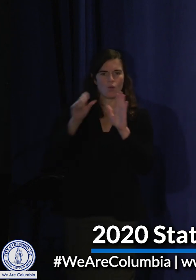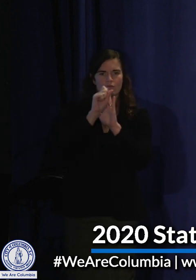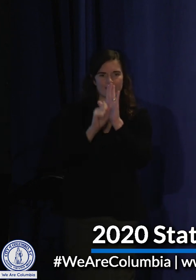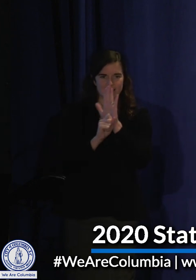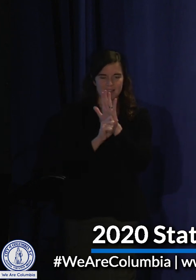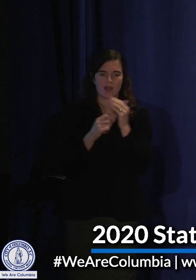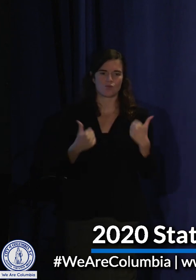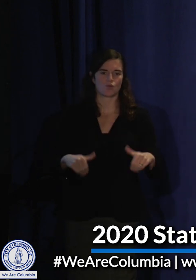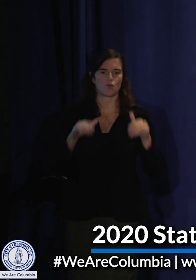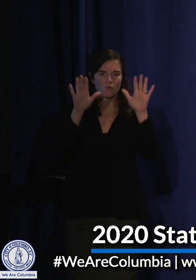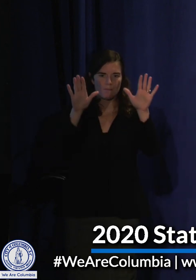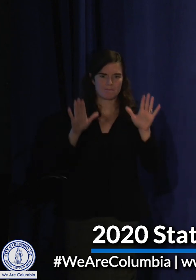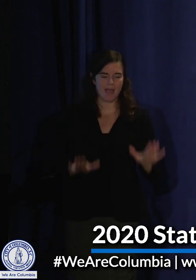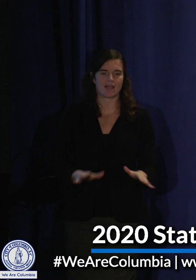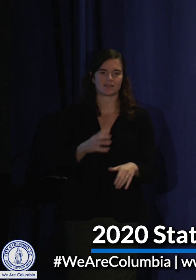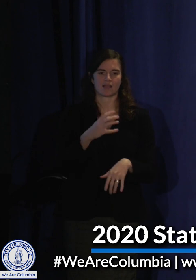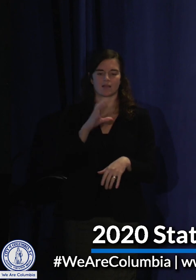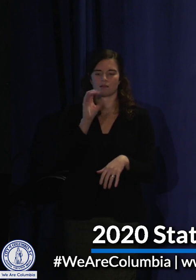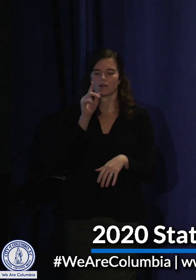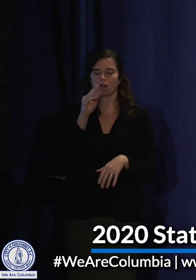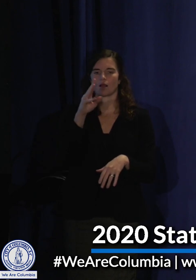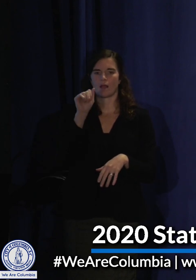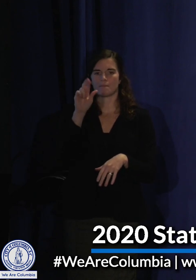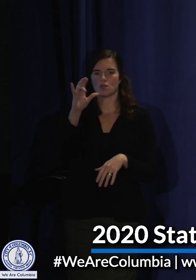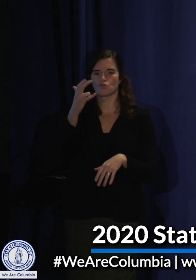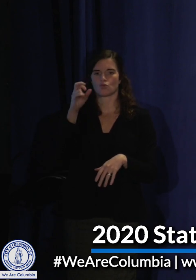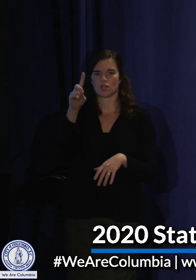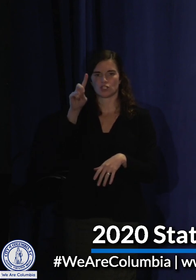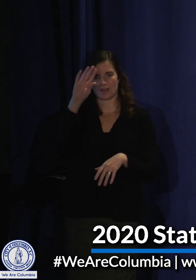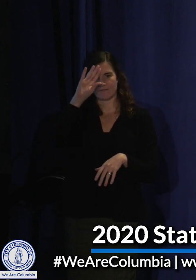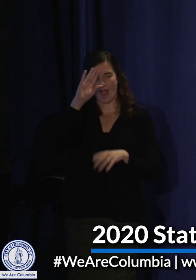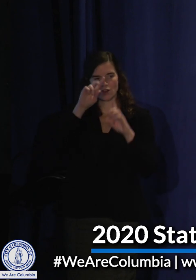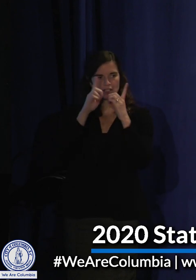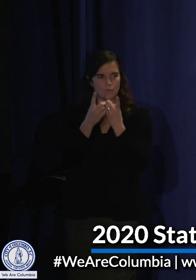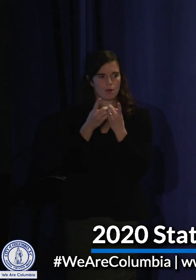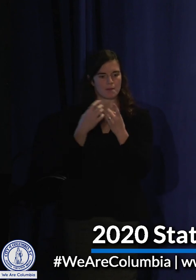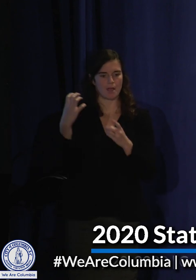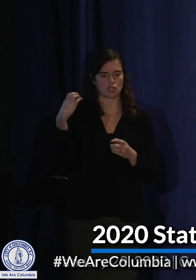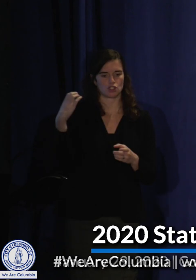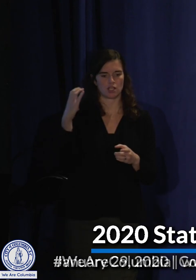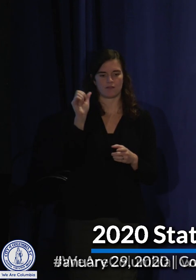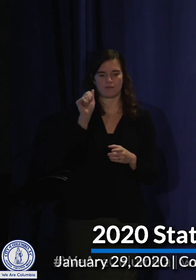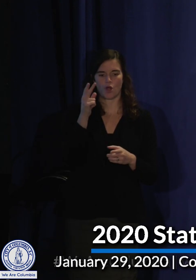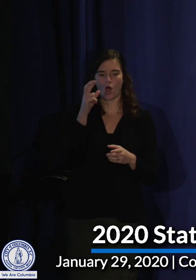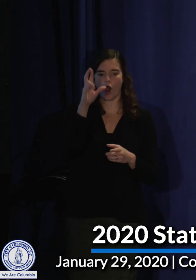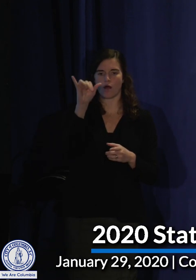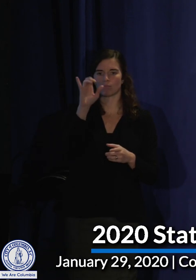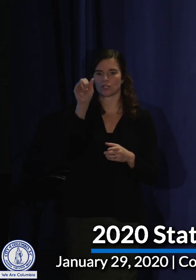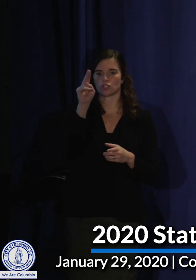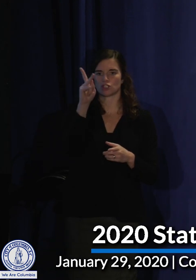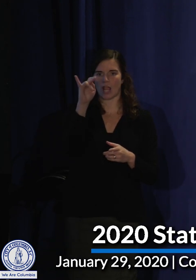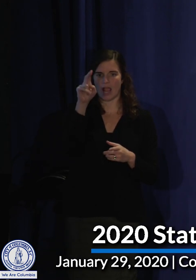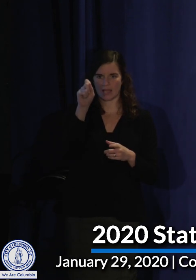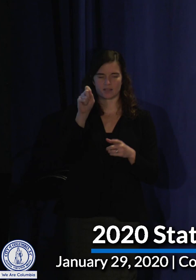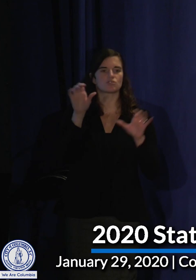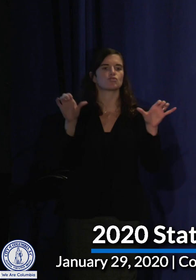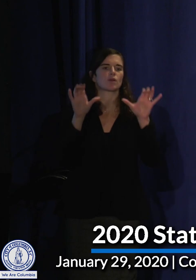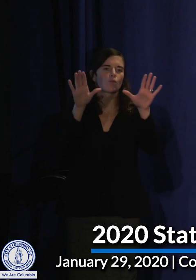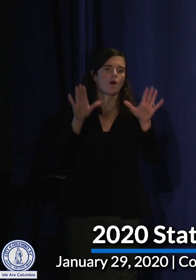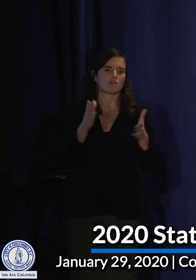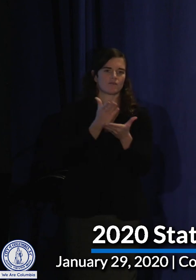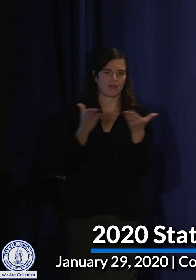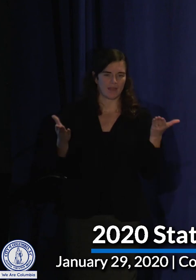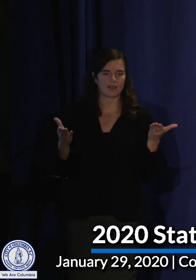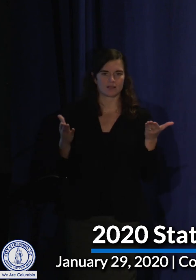amazing Columbia Richland Fire Department, led by Chief Aubrey Jenkins, doing amazing things, including keeping a steady